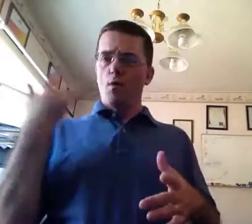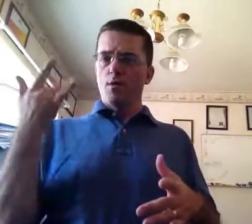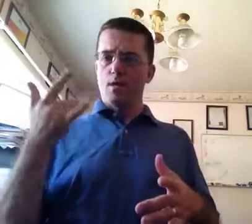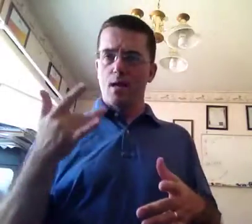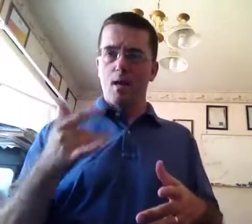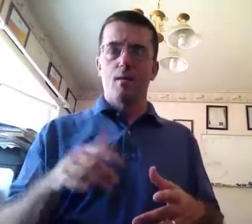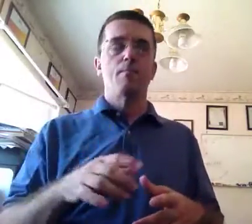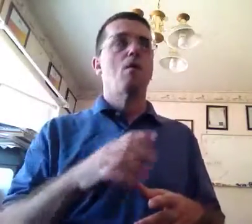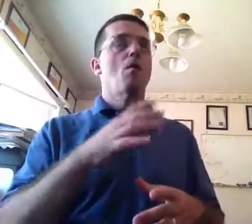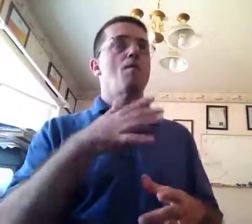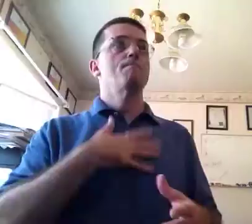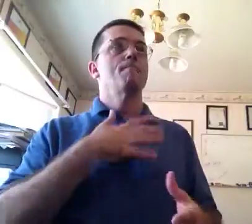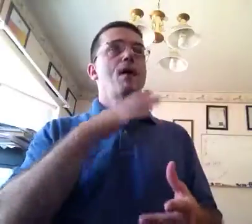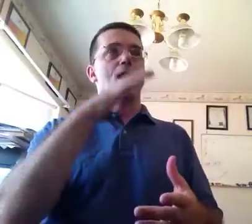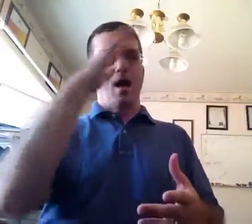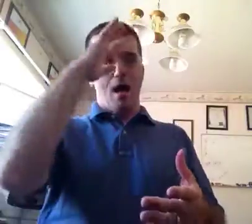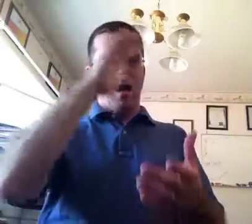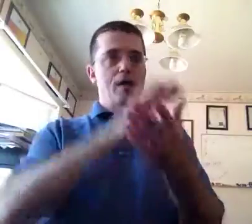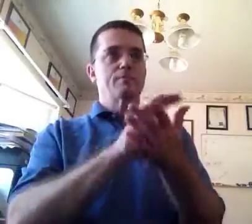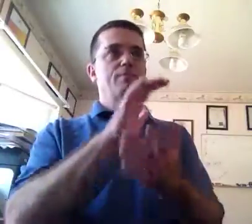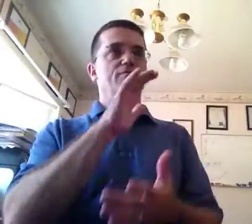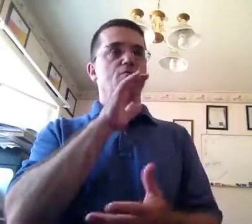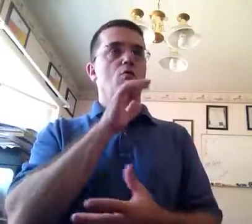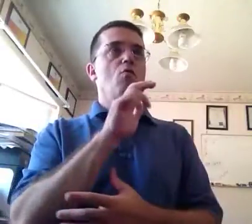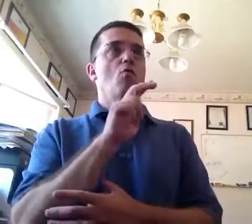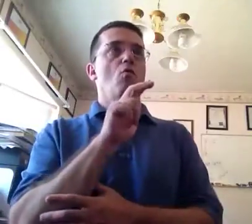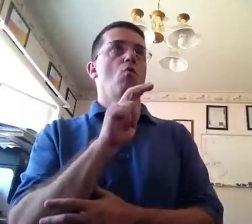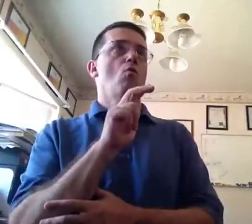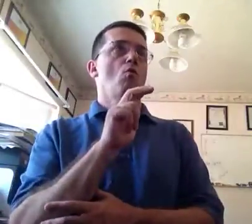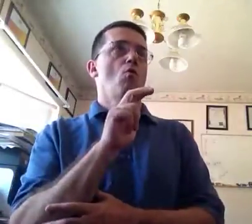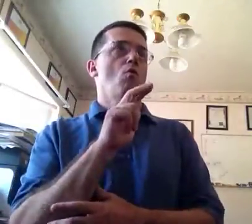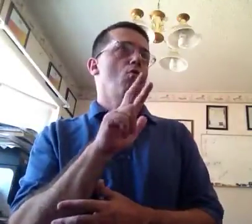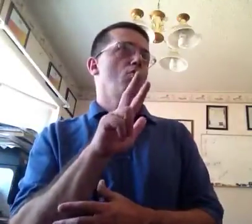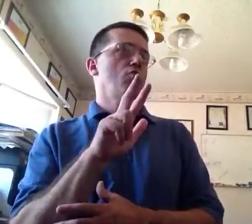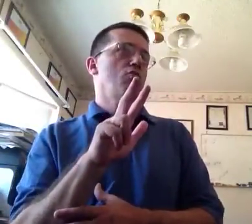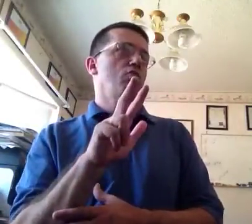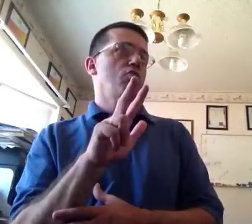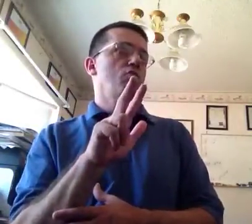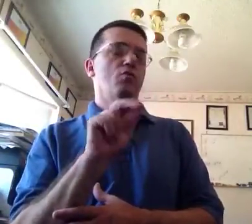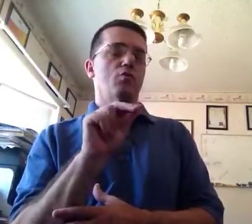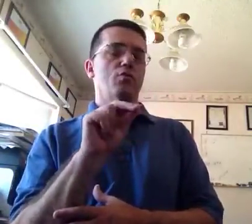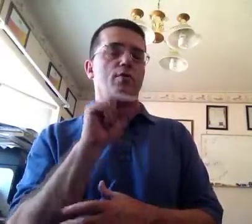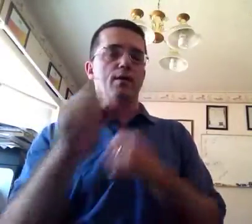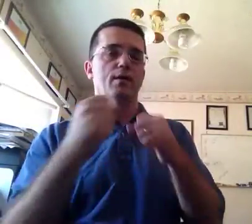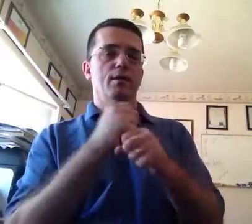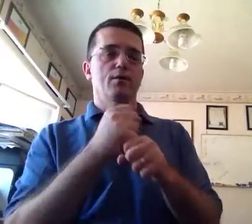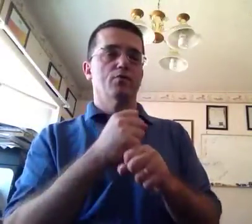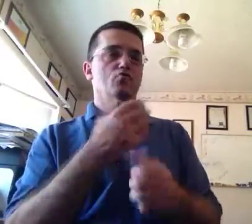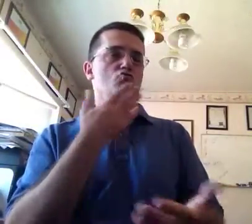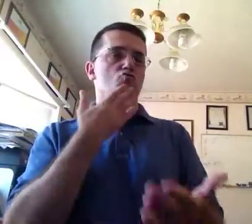is just the most moral, ethical, and faith-filled man I know, not to